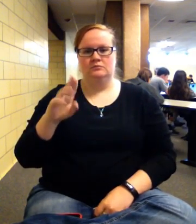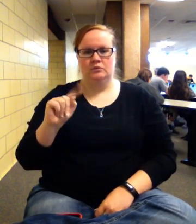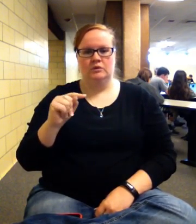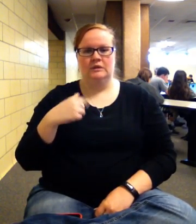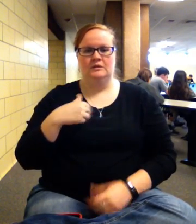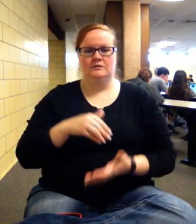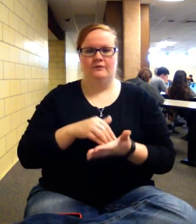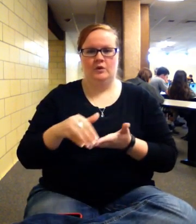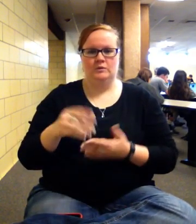Y.